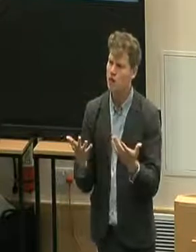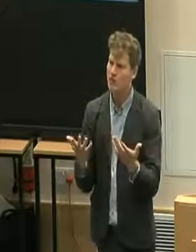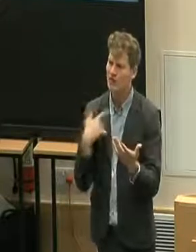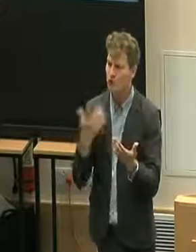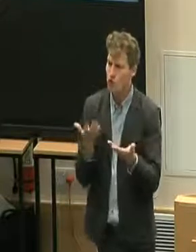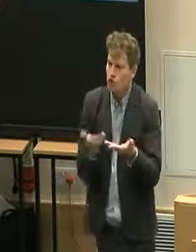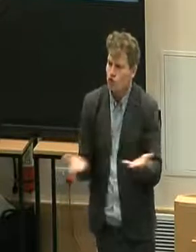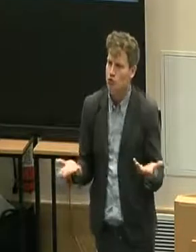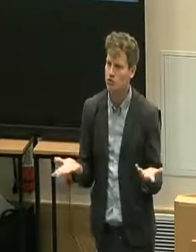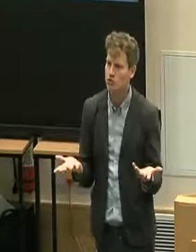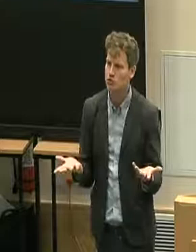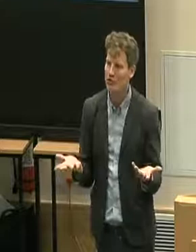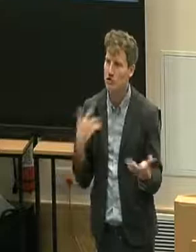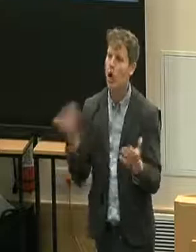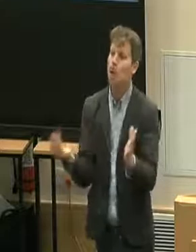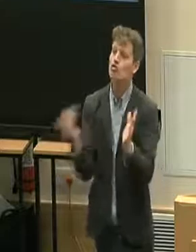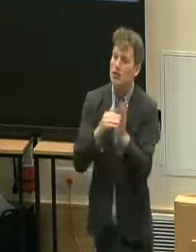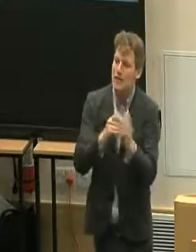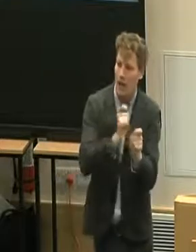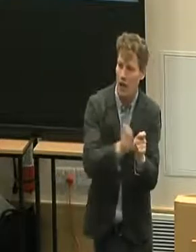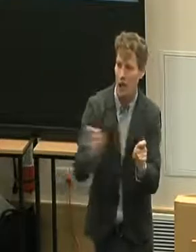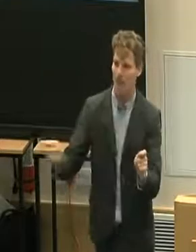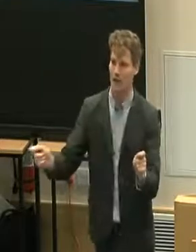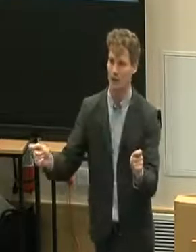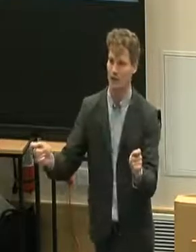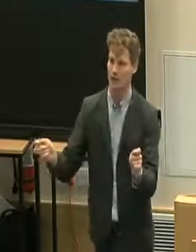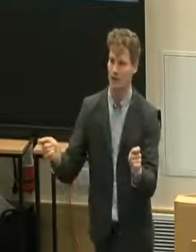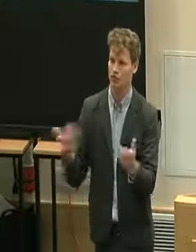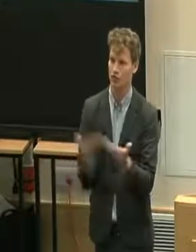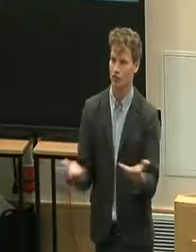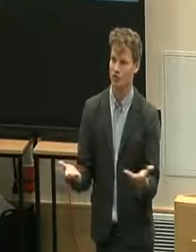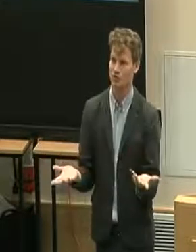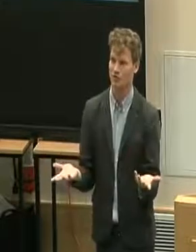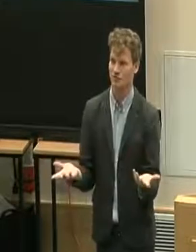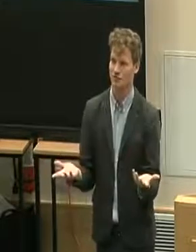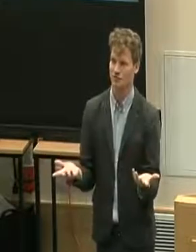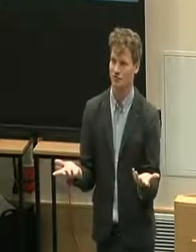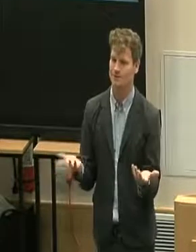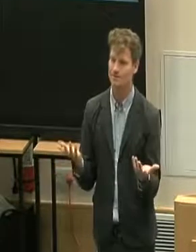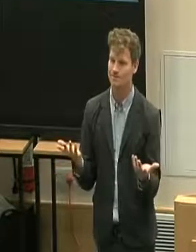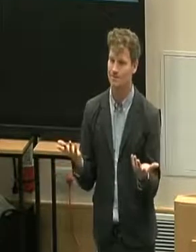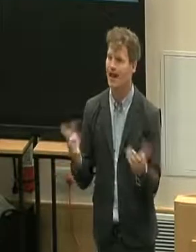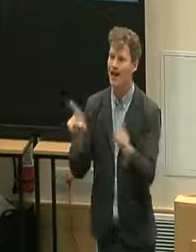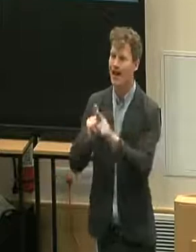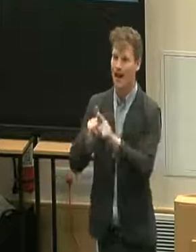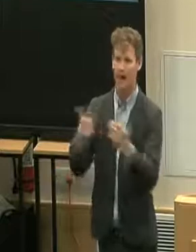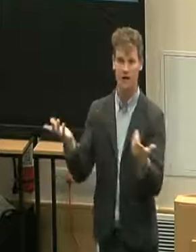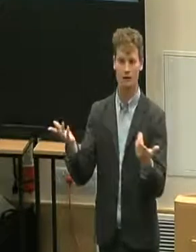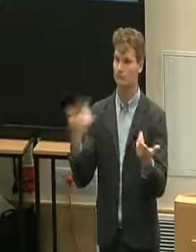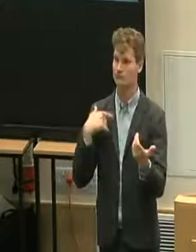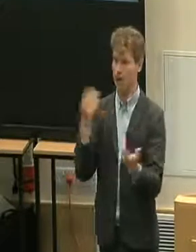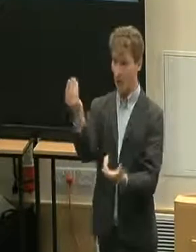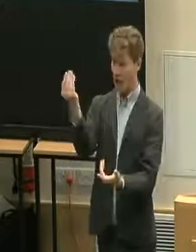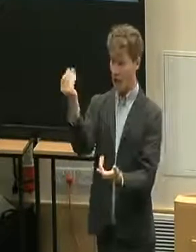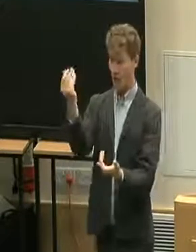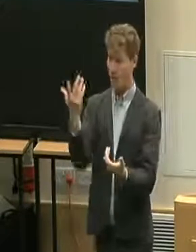a reallocation of resources, some version of income distribution, whatever,